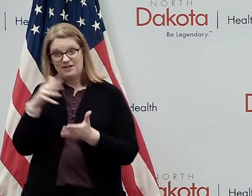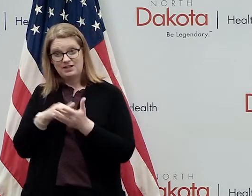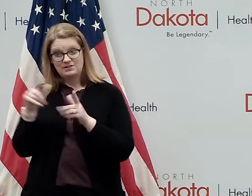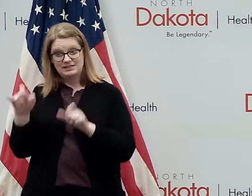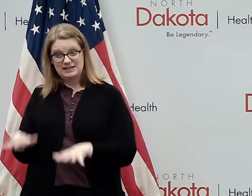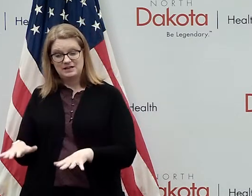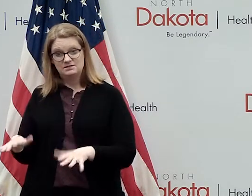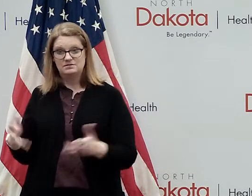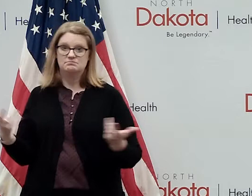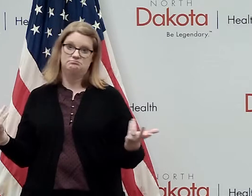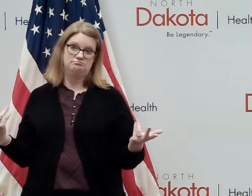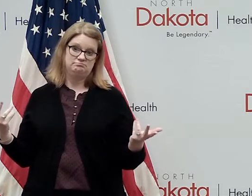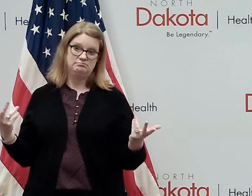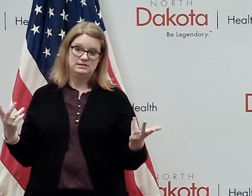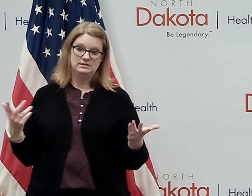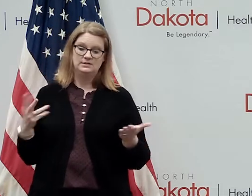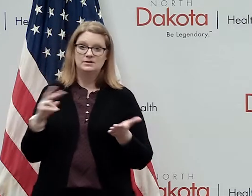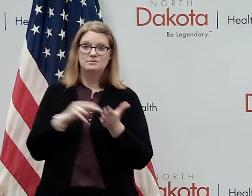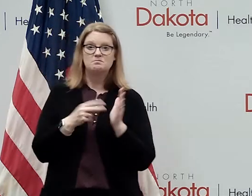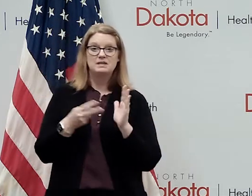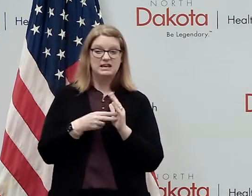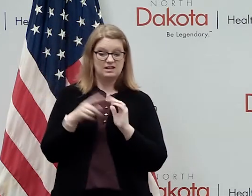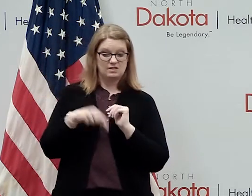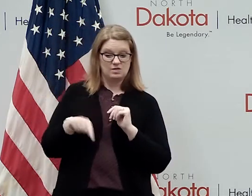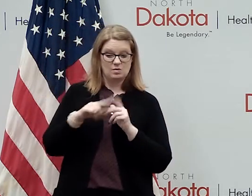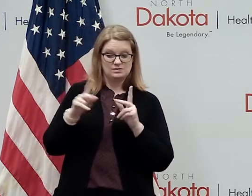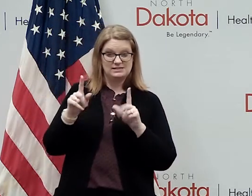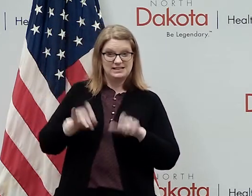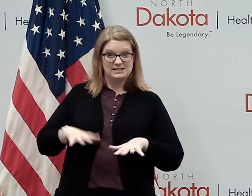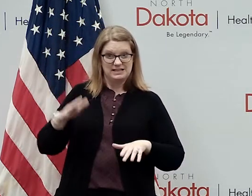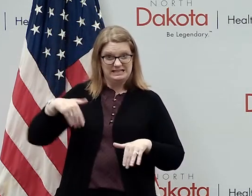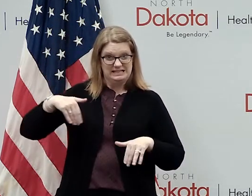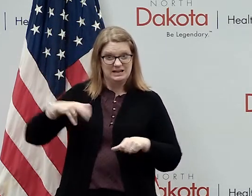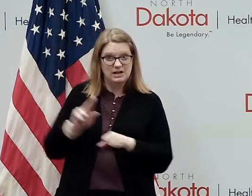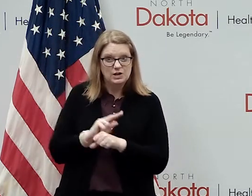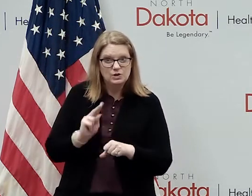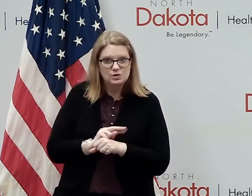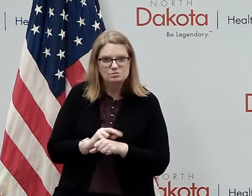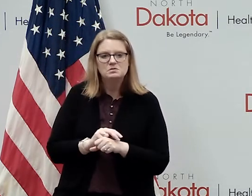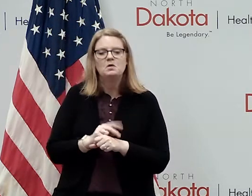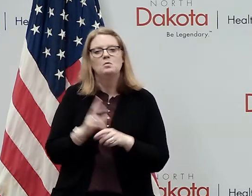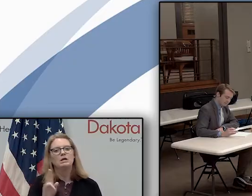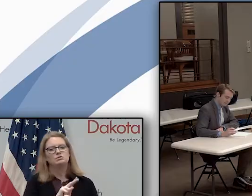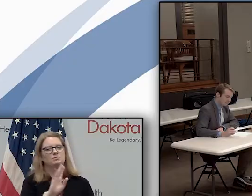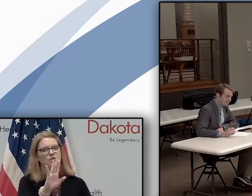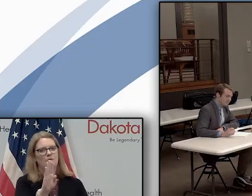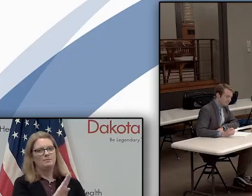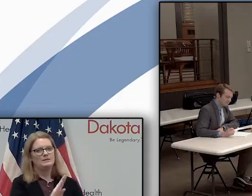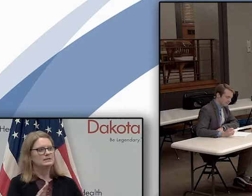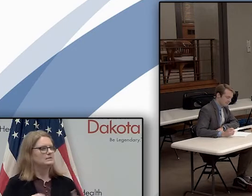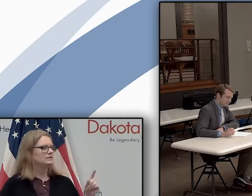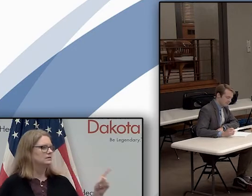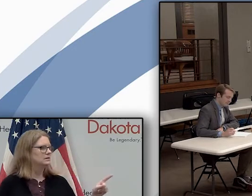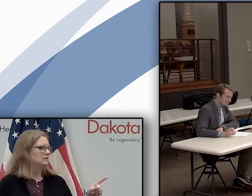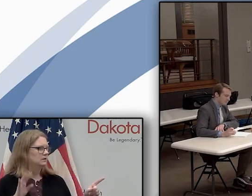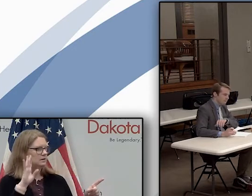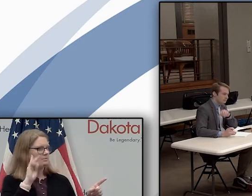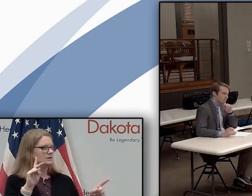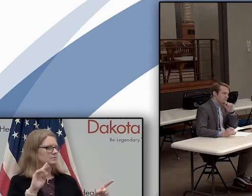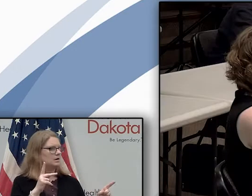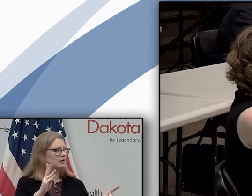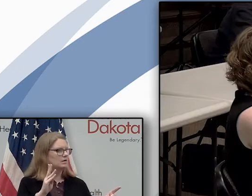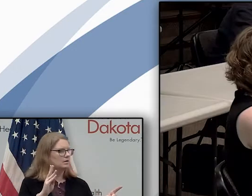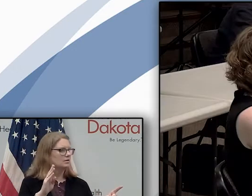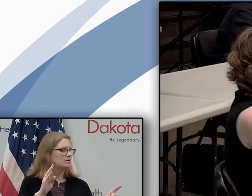that could have been deployed to help keep your business open. Amy? Yeah, on a related note, Bismarck Burley Public